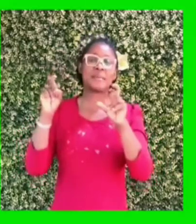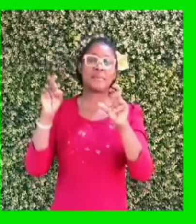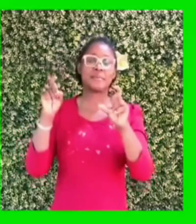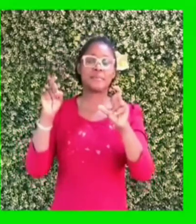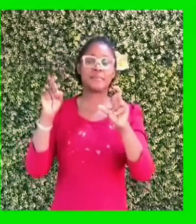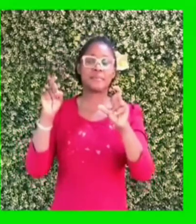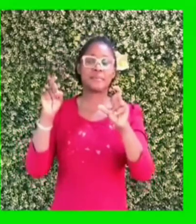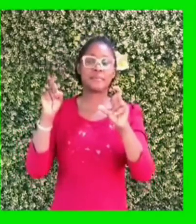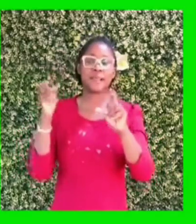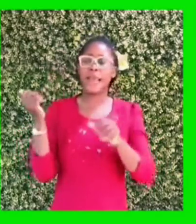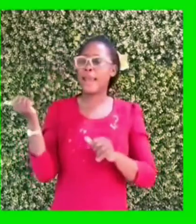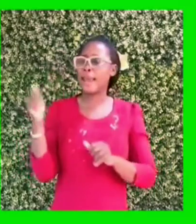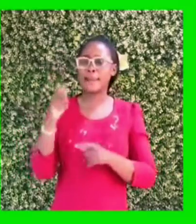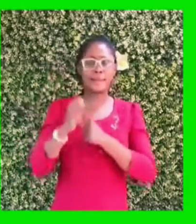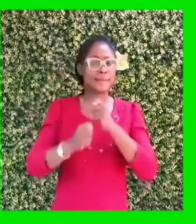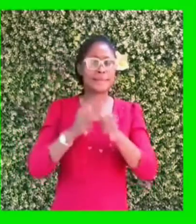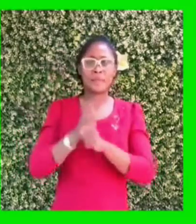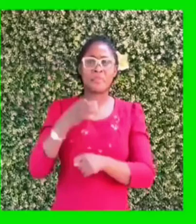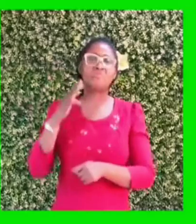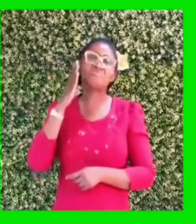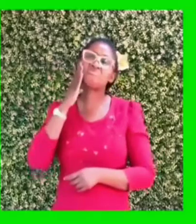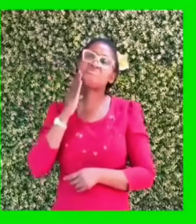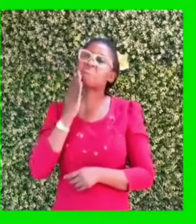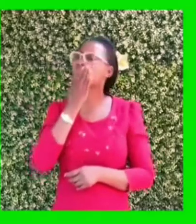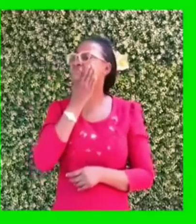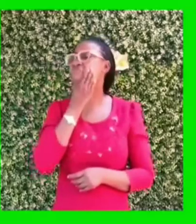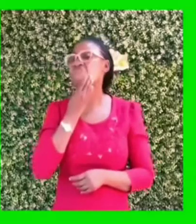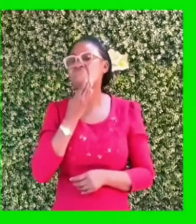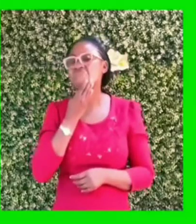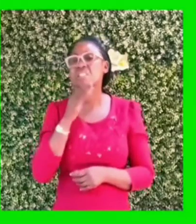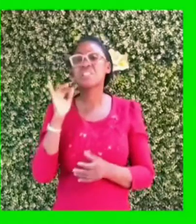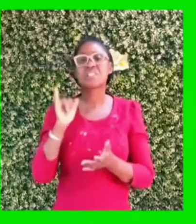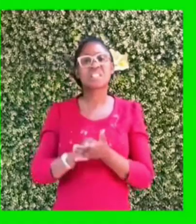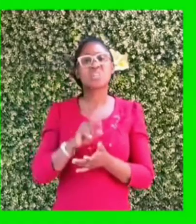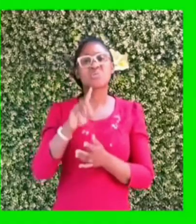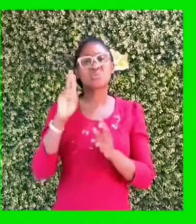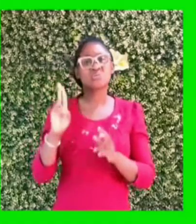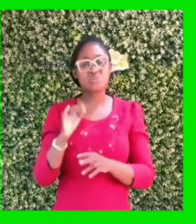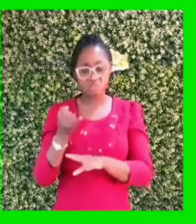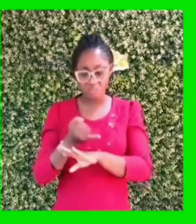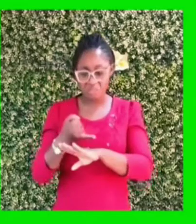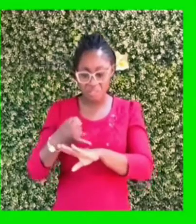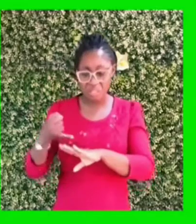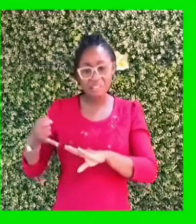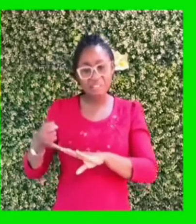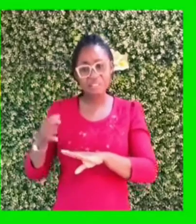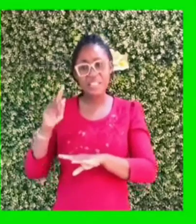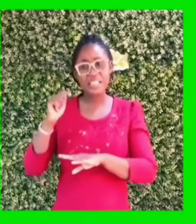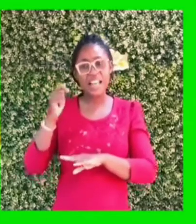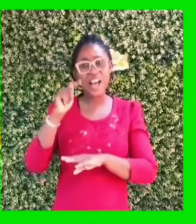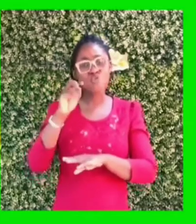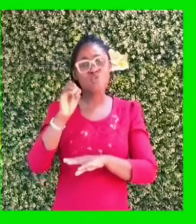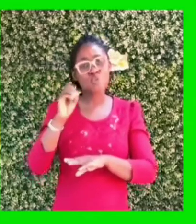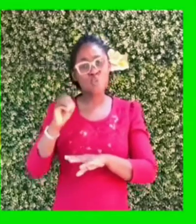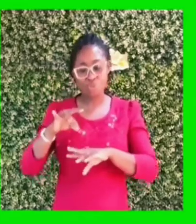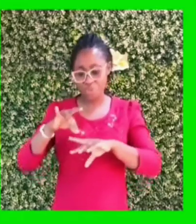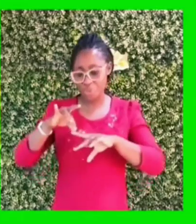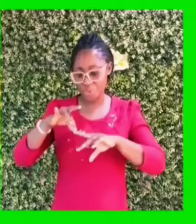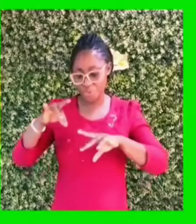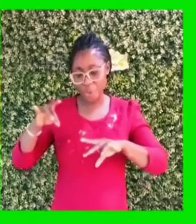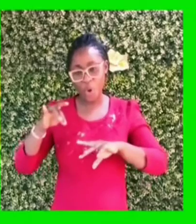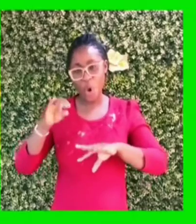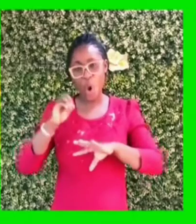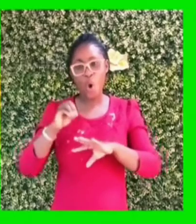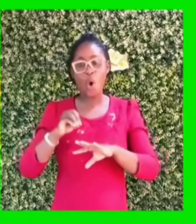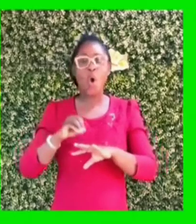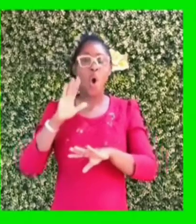examination. Any form of cosmetic application, that is, henna, tattoo, long nails,